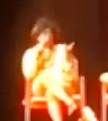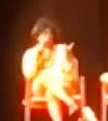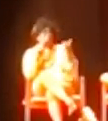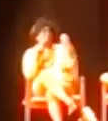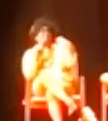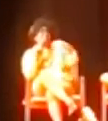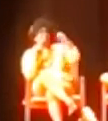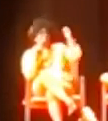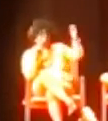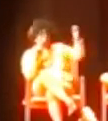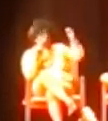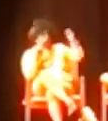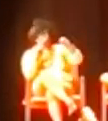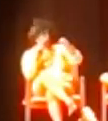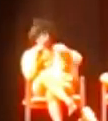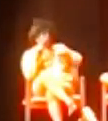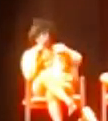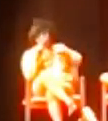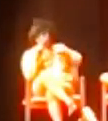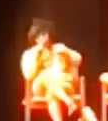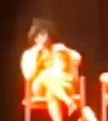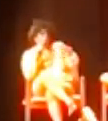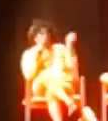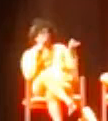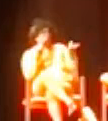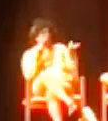some posts, and then we had people doing